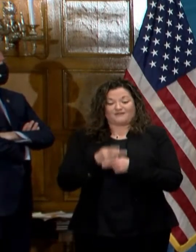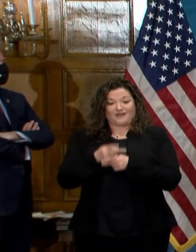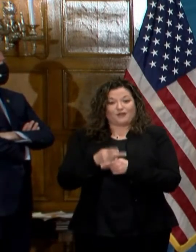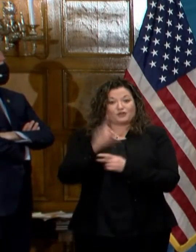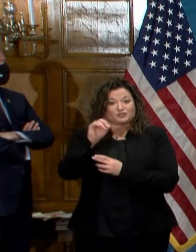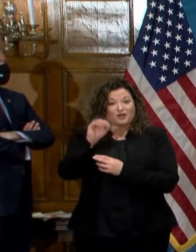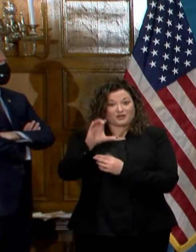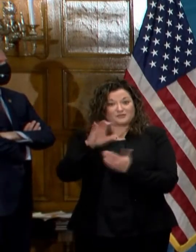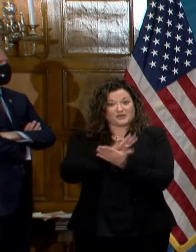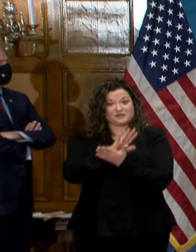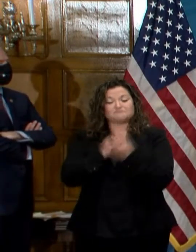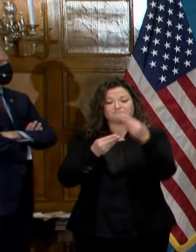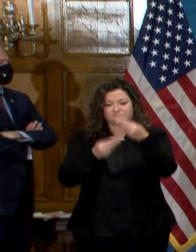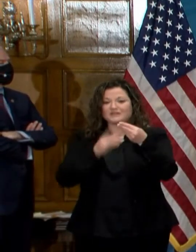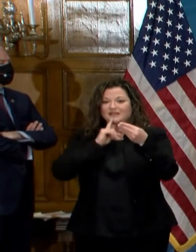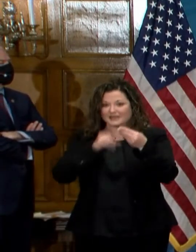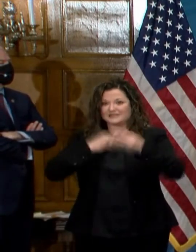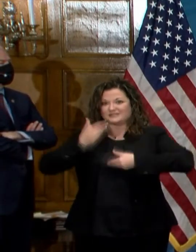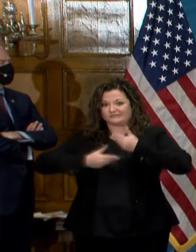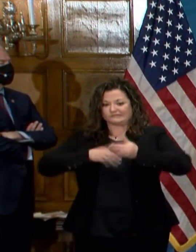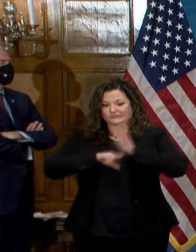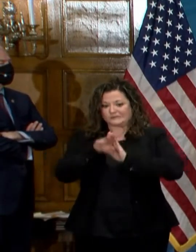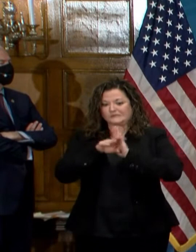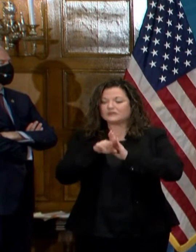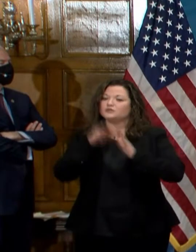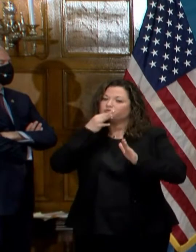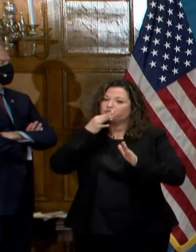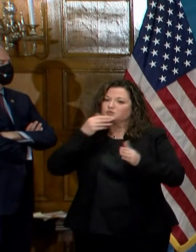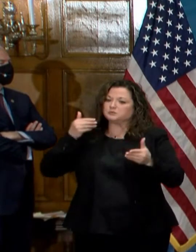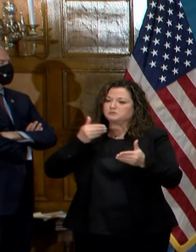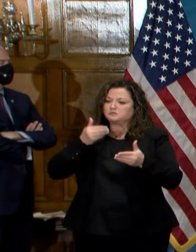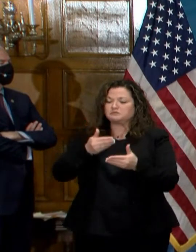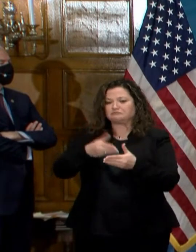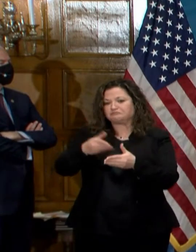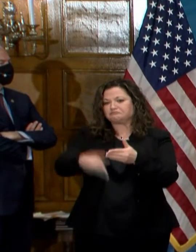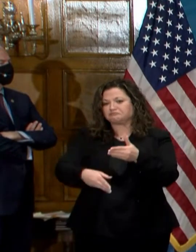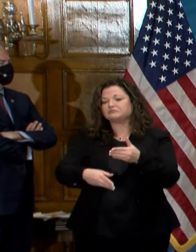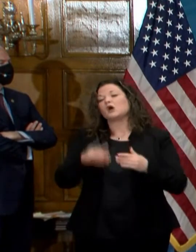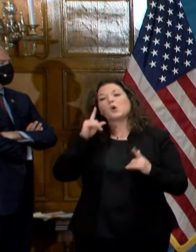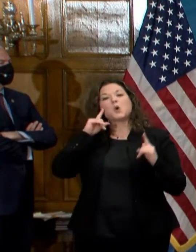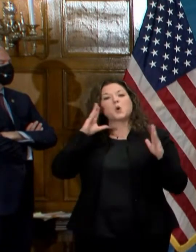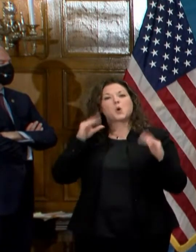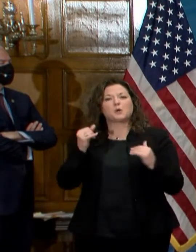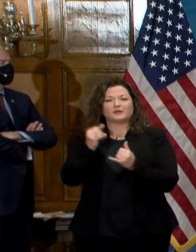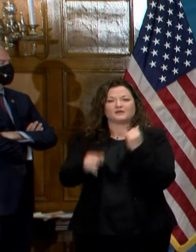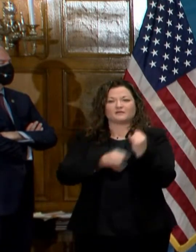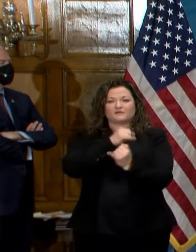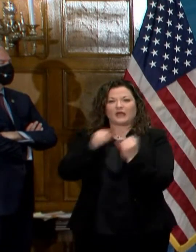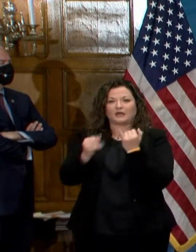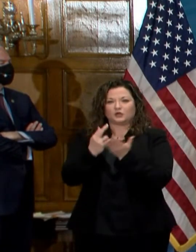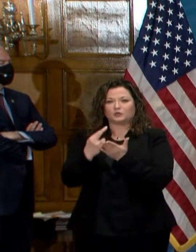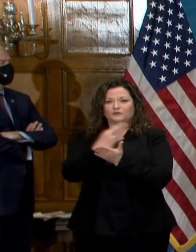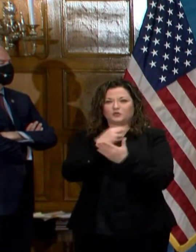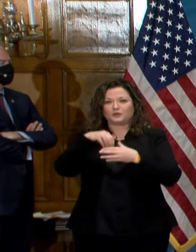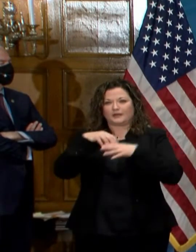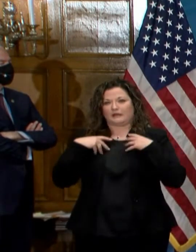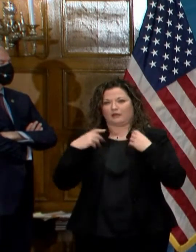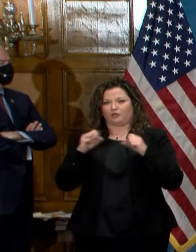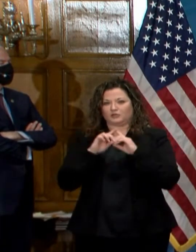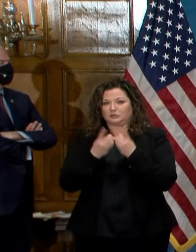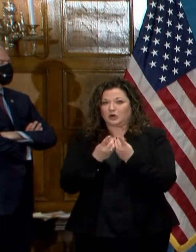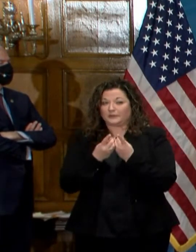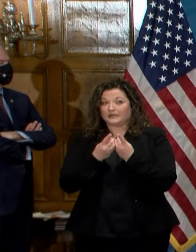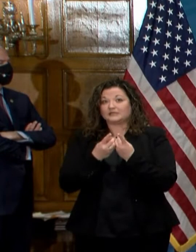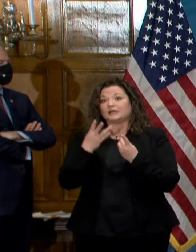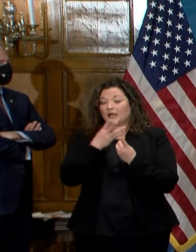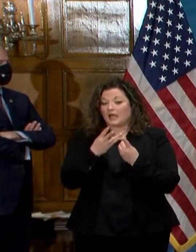development. It's in the near completion state. We hope to have a final review of this within the health department and